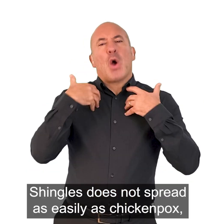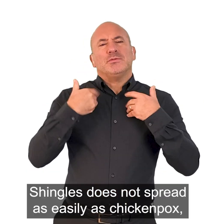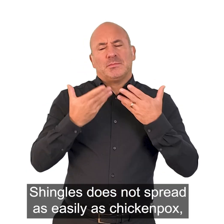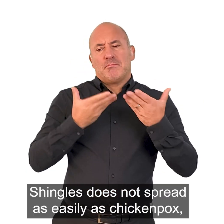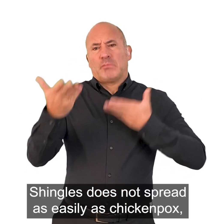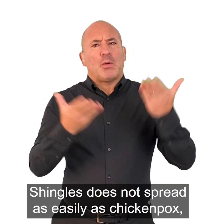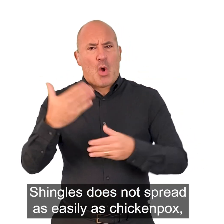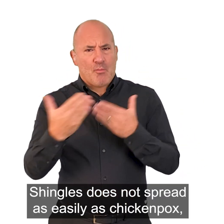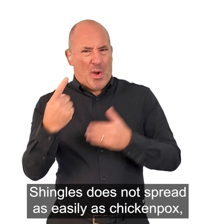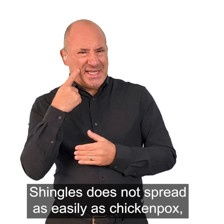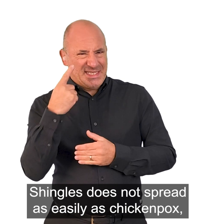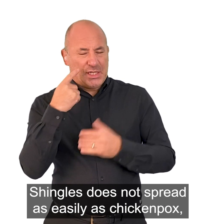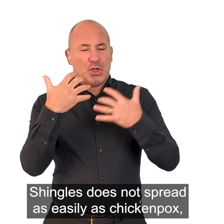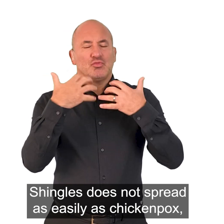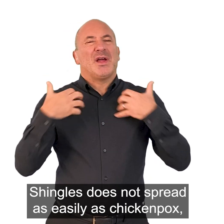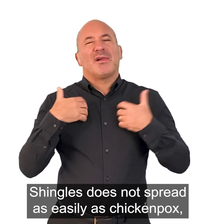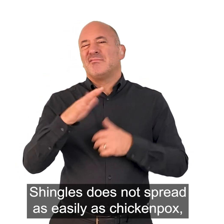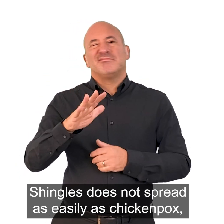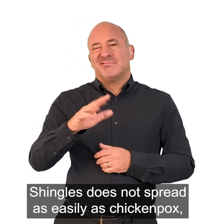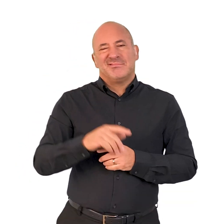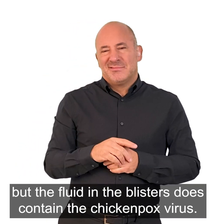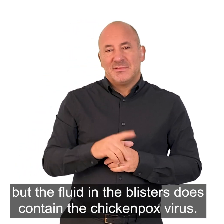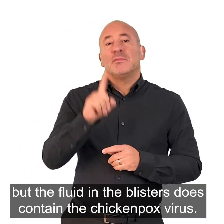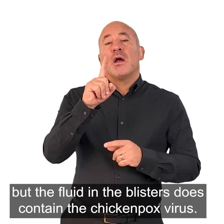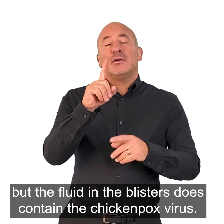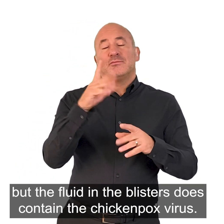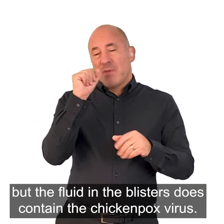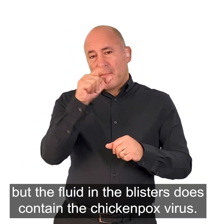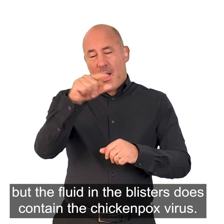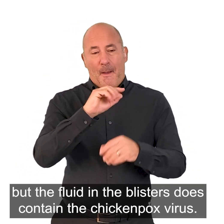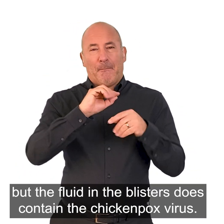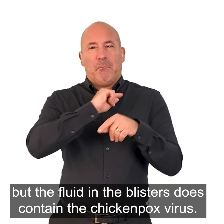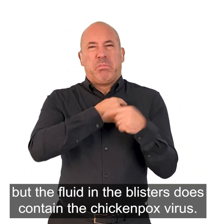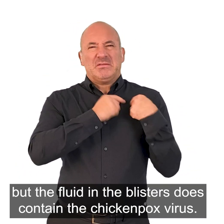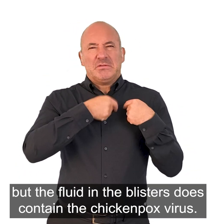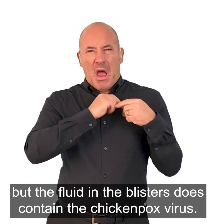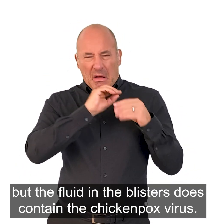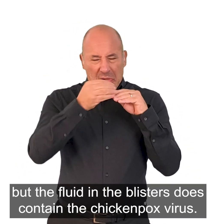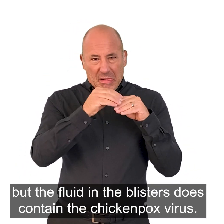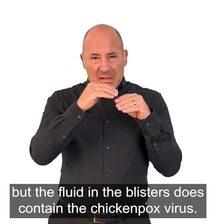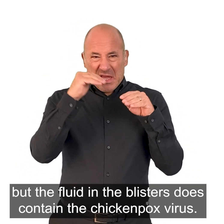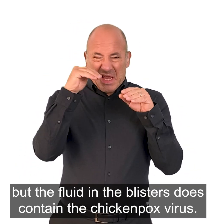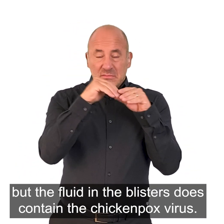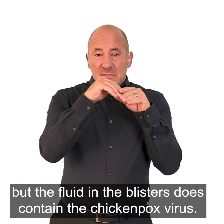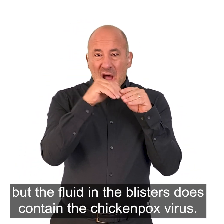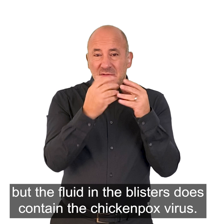Shingles does not spread as easily as chickenpox, but the fluid in the blisters does contain the chickenpox